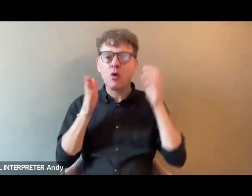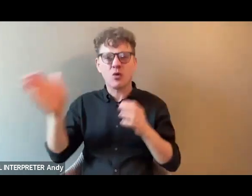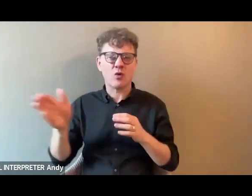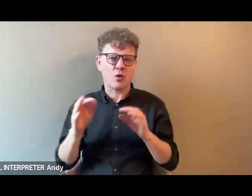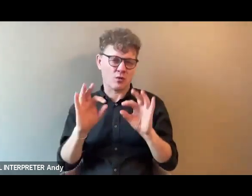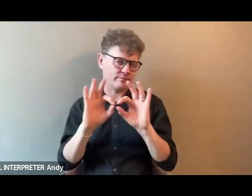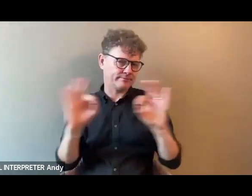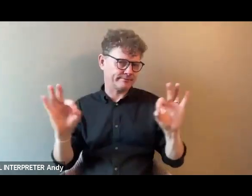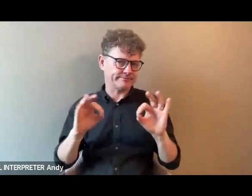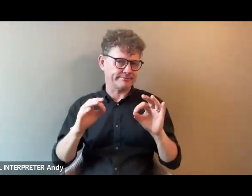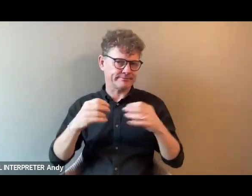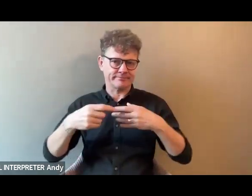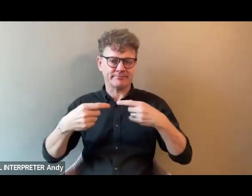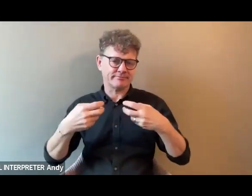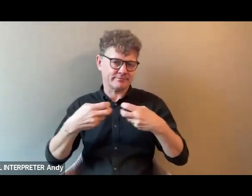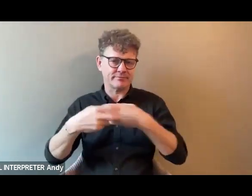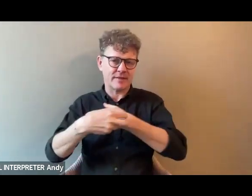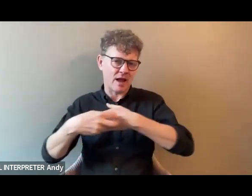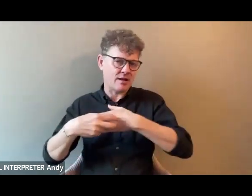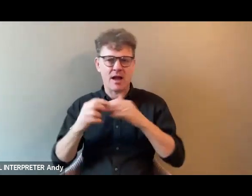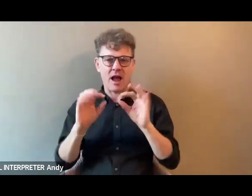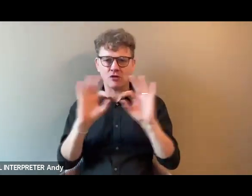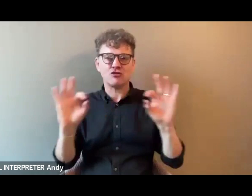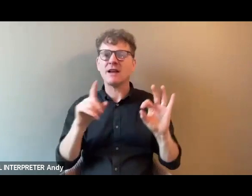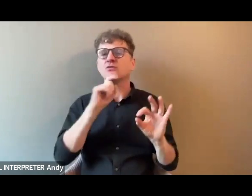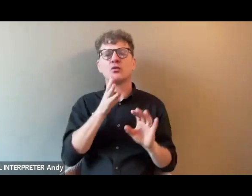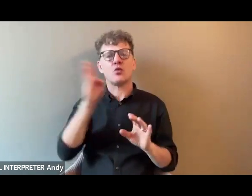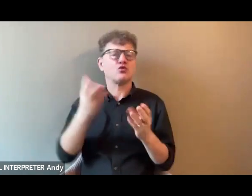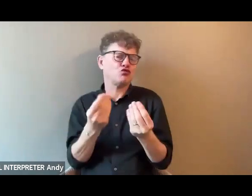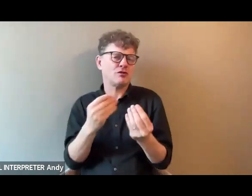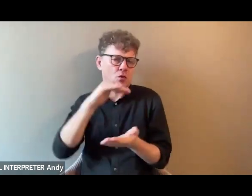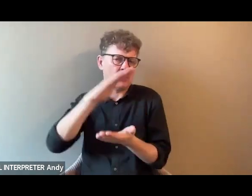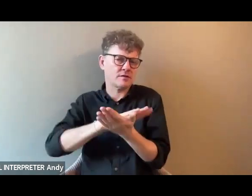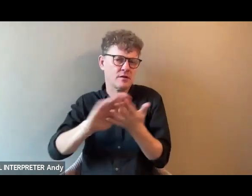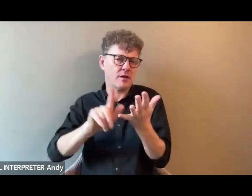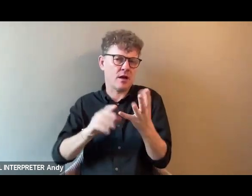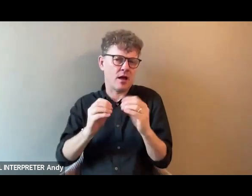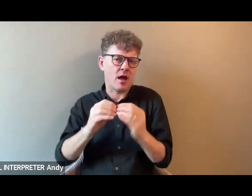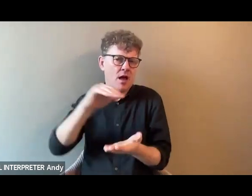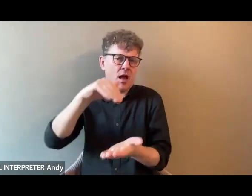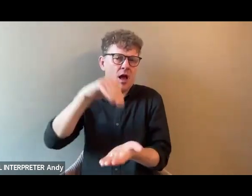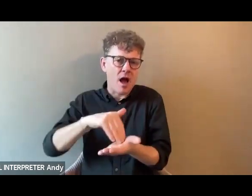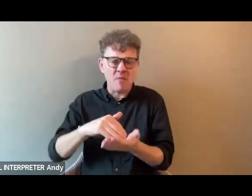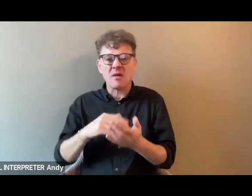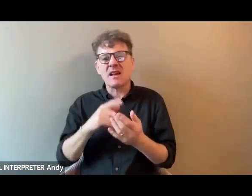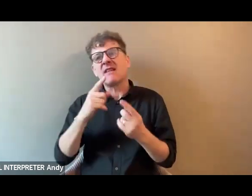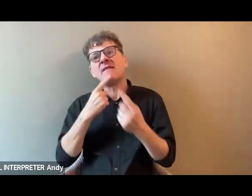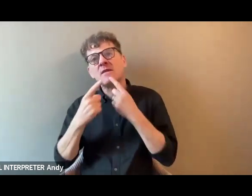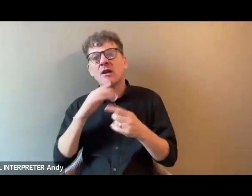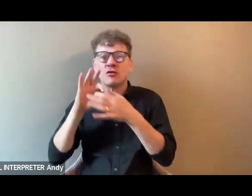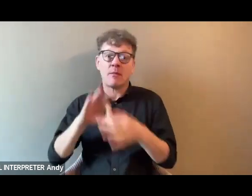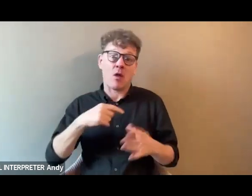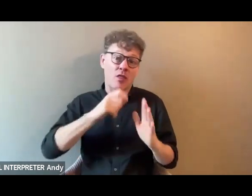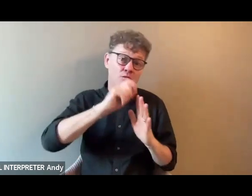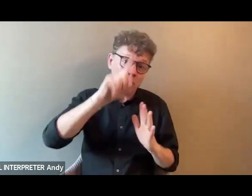zenodo.org/communities/ND archive will take you to our resource hub. For now, you can see information about our project on there,